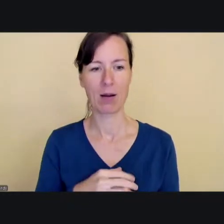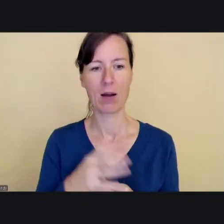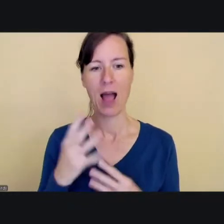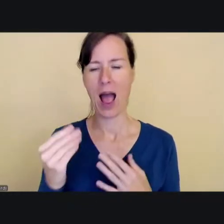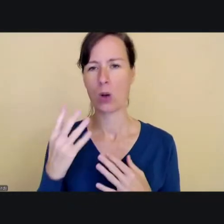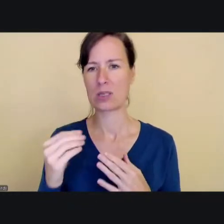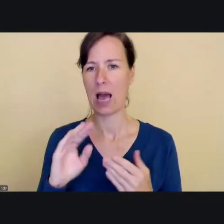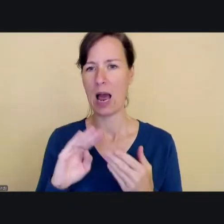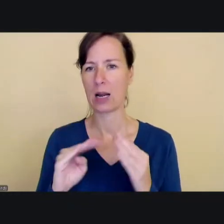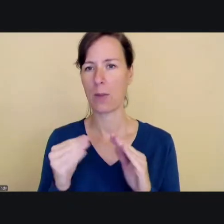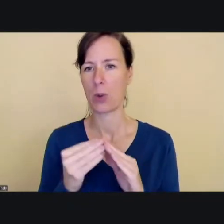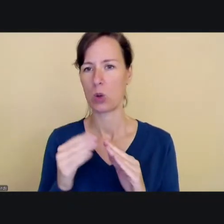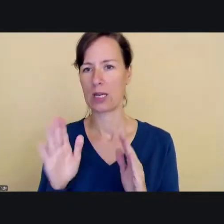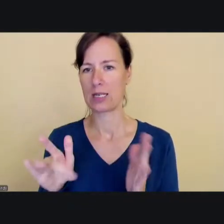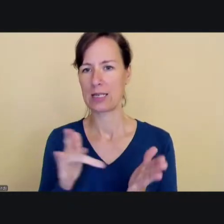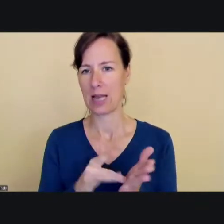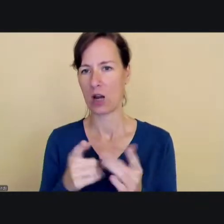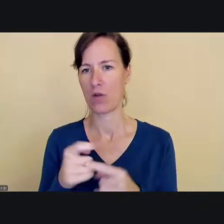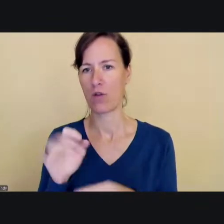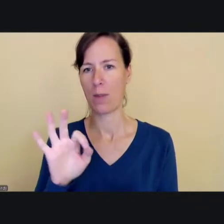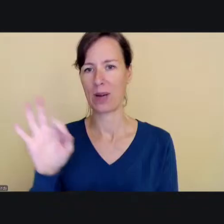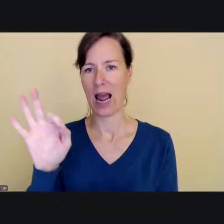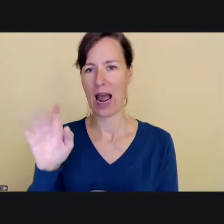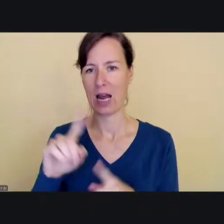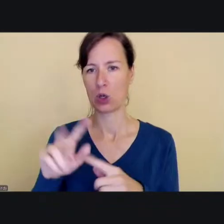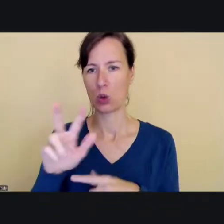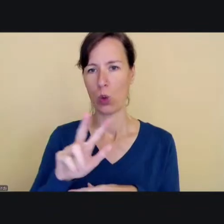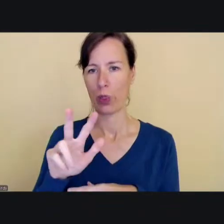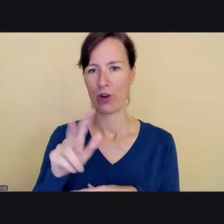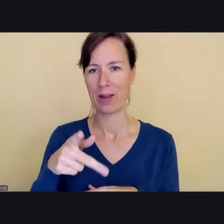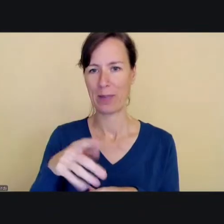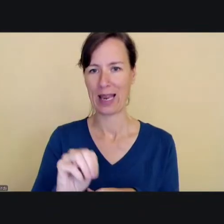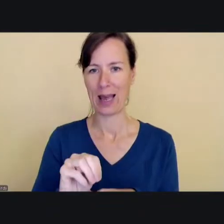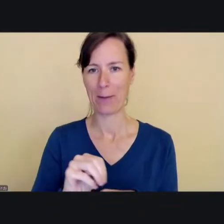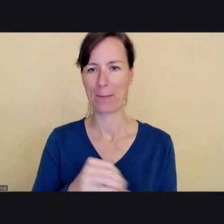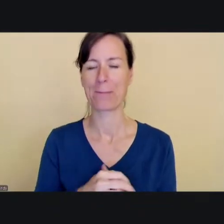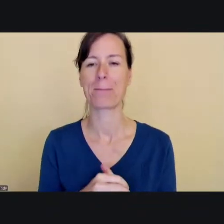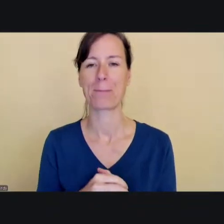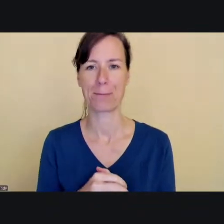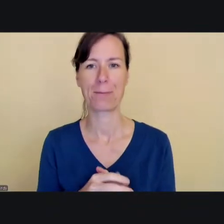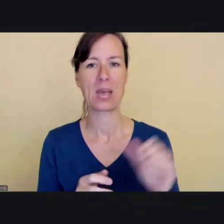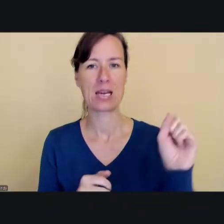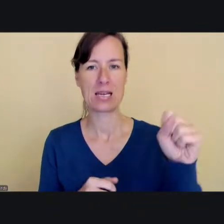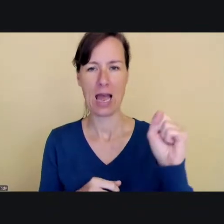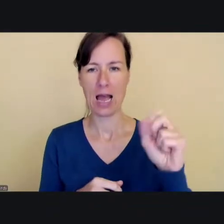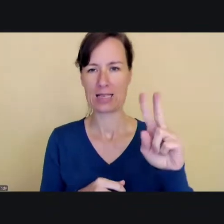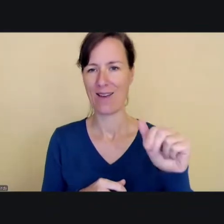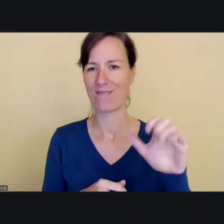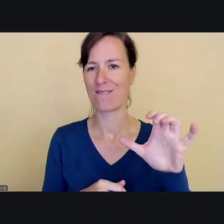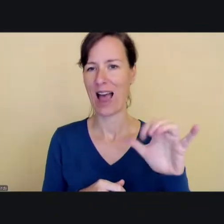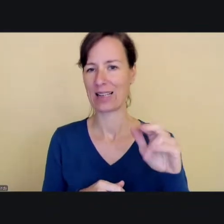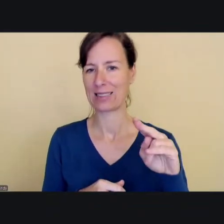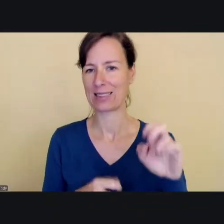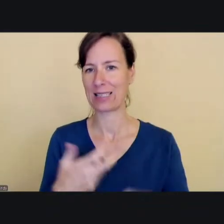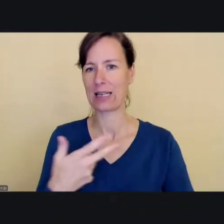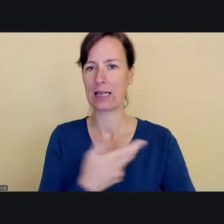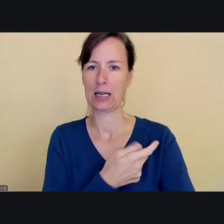Center from 9 to 3 p.m. Yes, the vaccine clinic. Thank you for reminding folks about